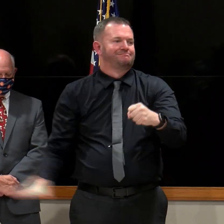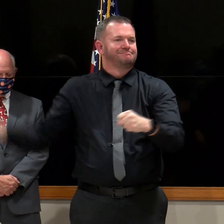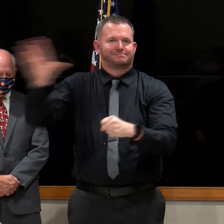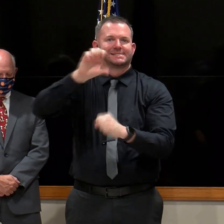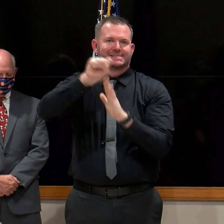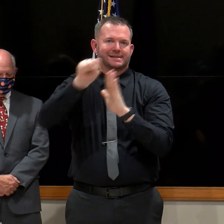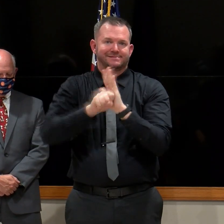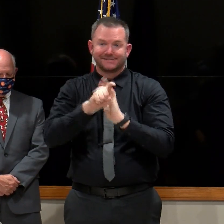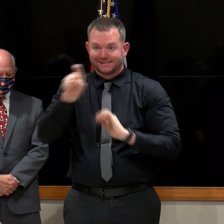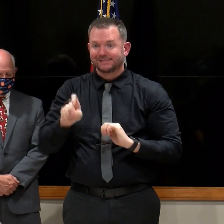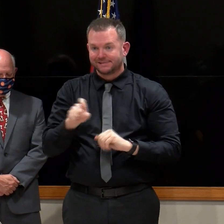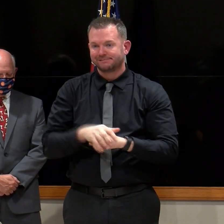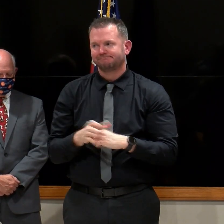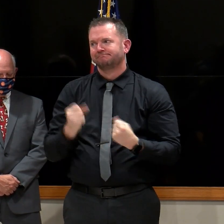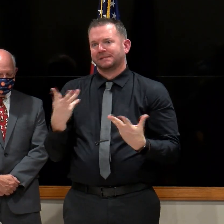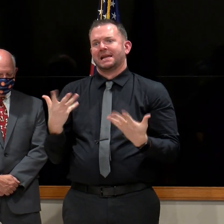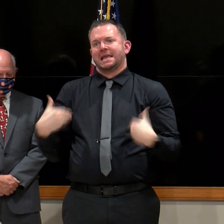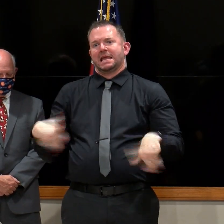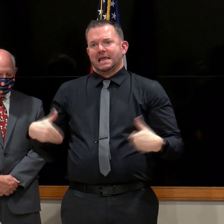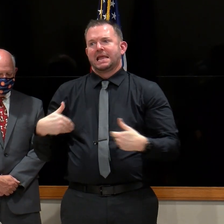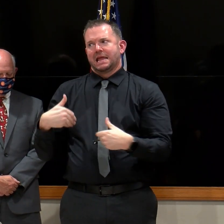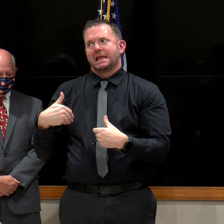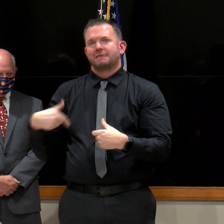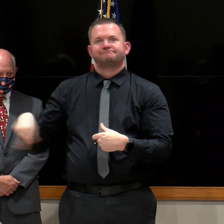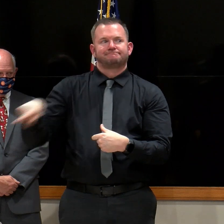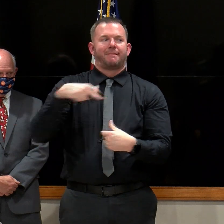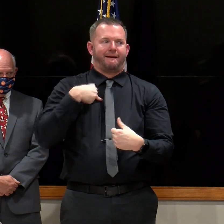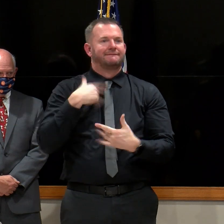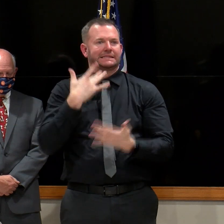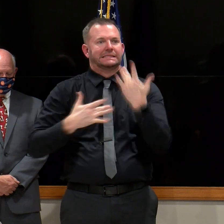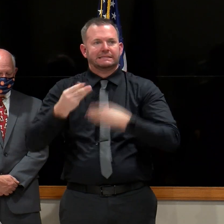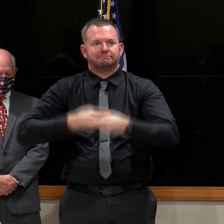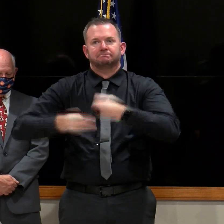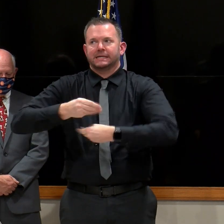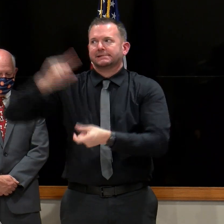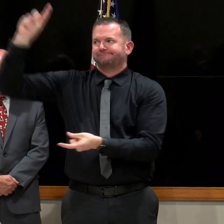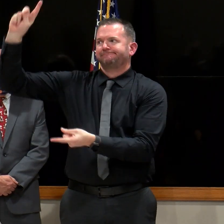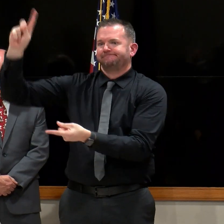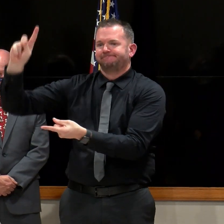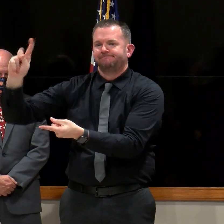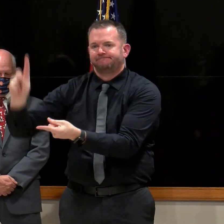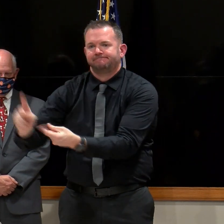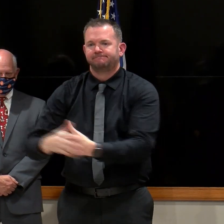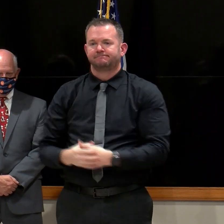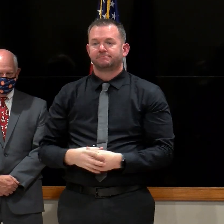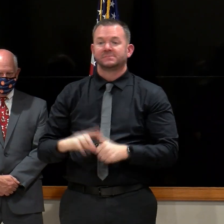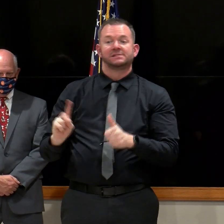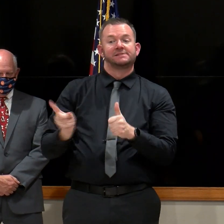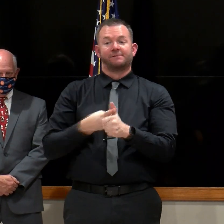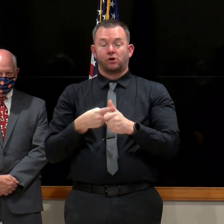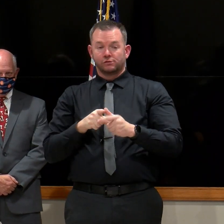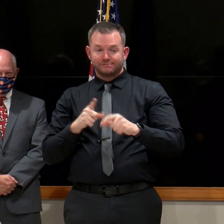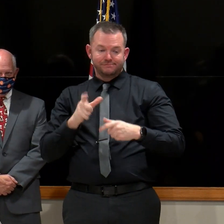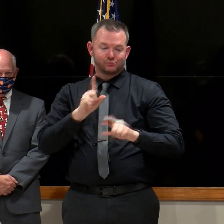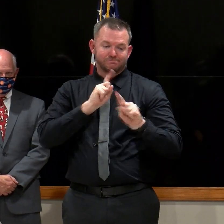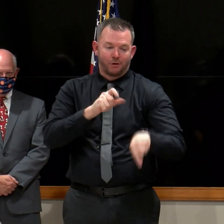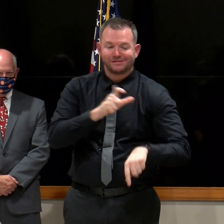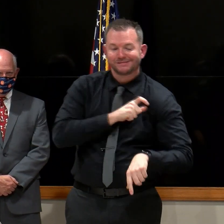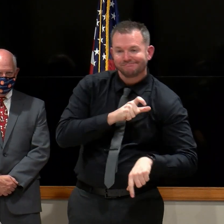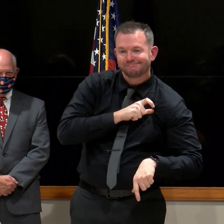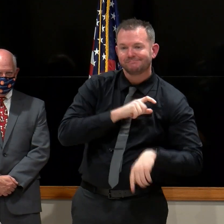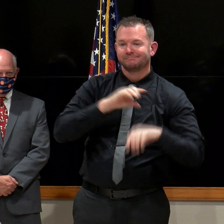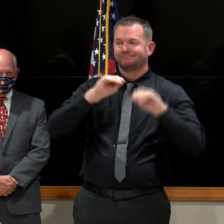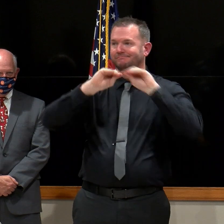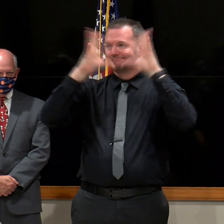so many services, our first responders, our municipal and county workers, all doing things that the people of